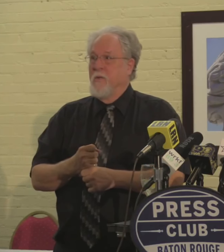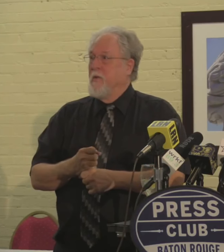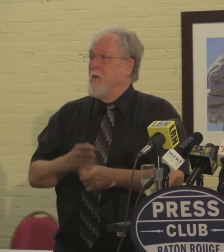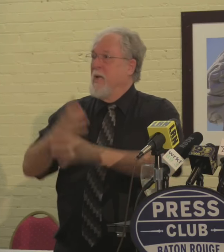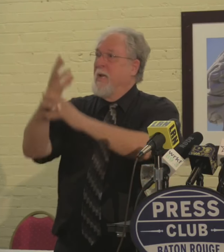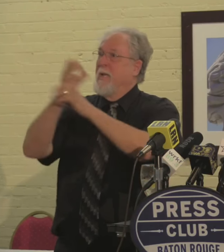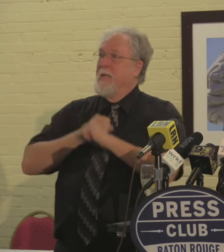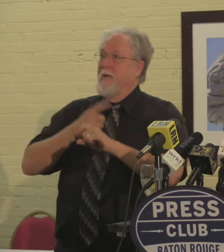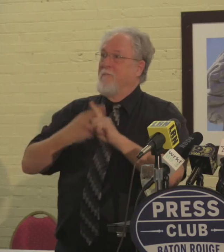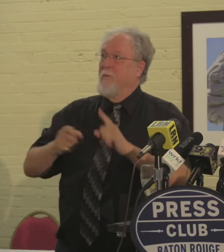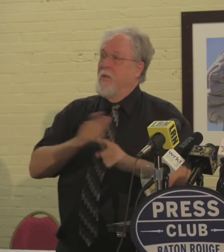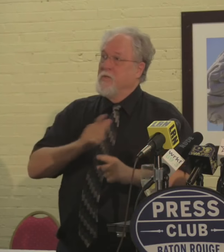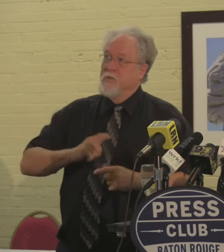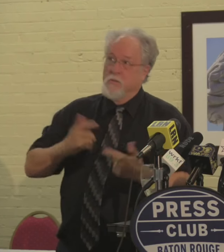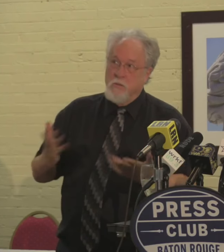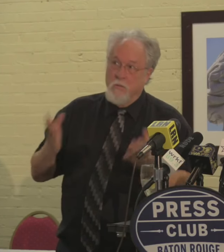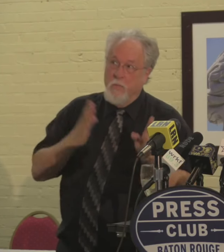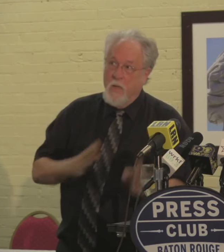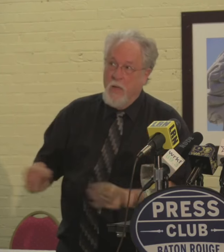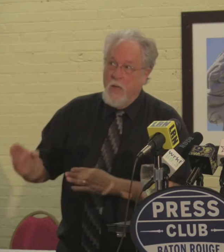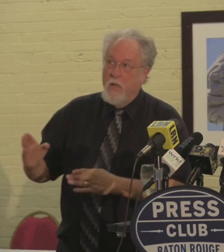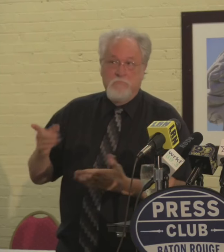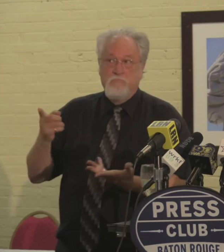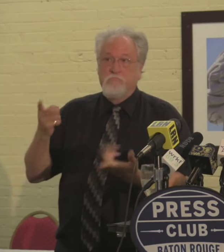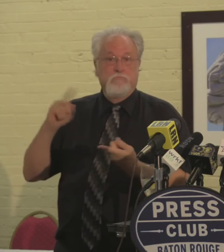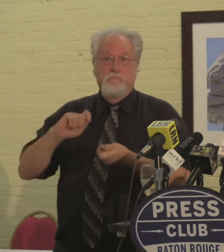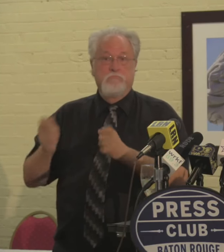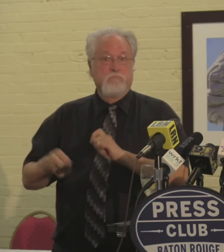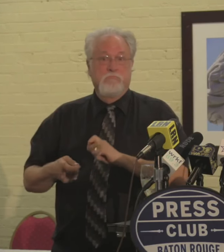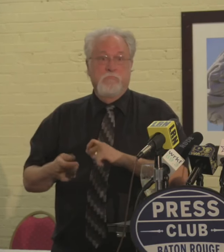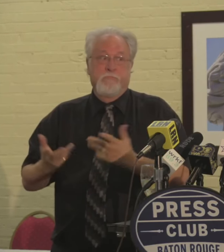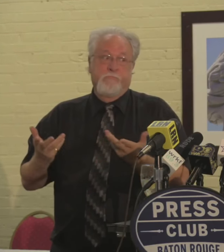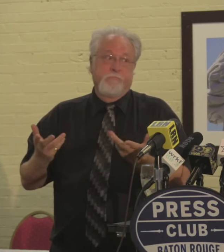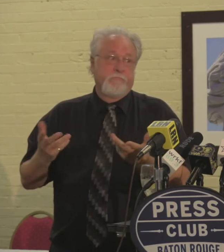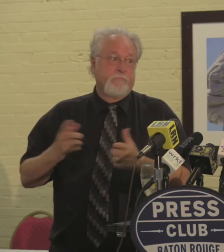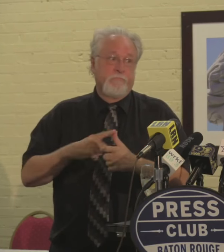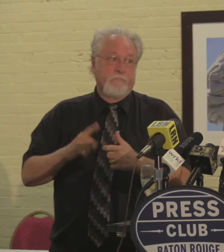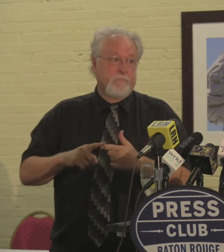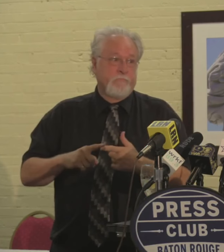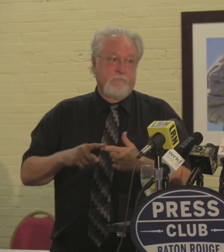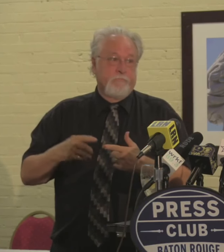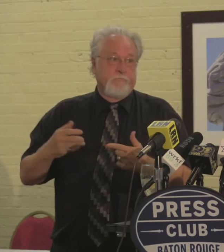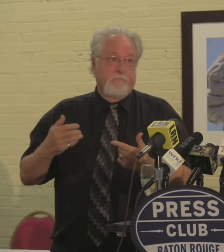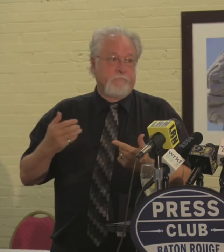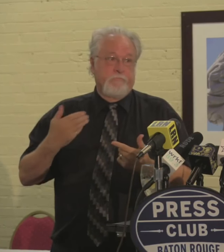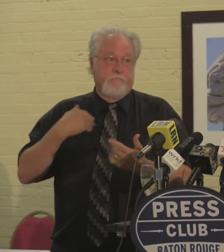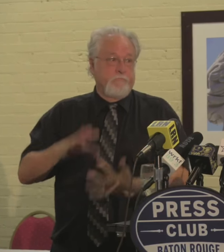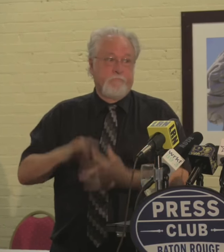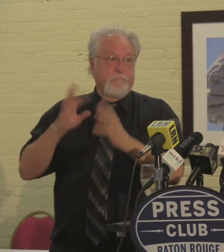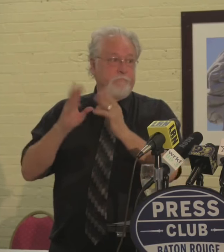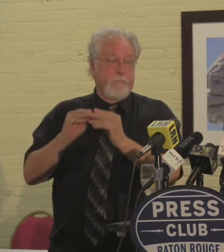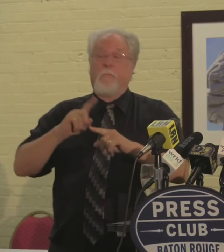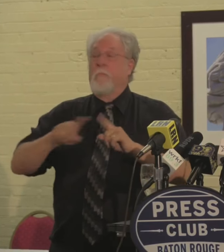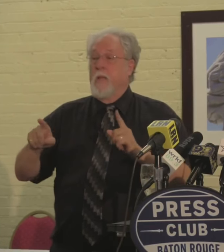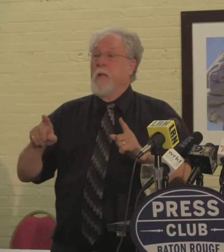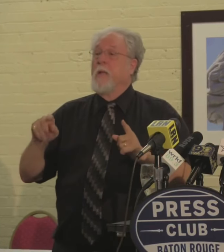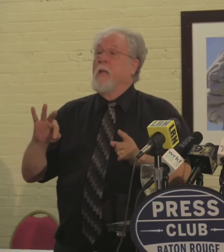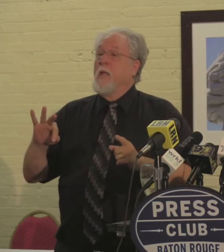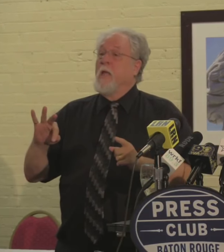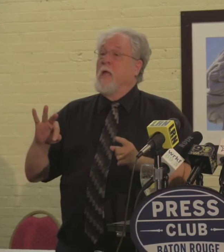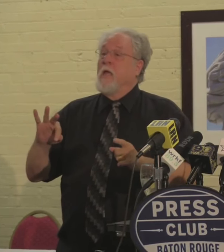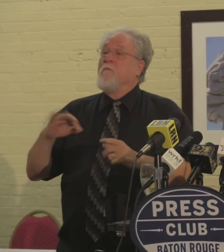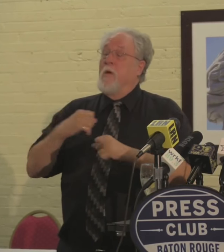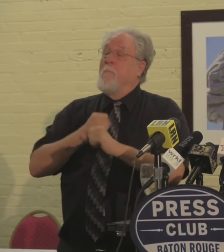from the legislature. If that doesn't change, then we're just not going to have a session. But if we are